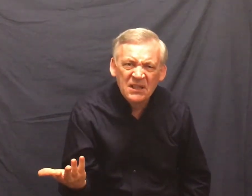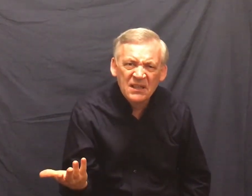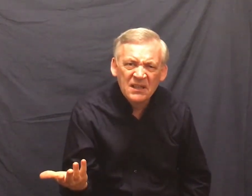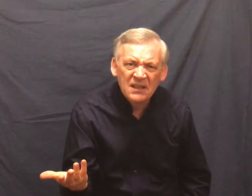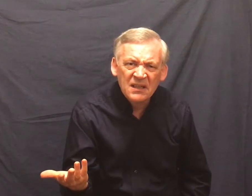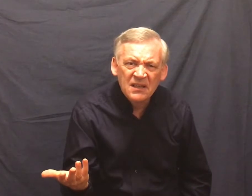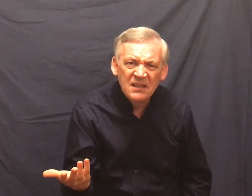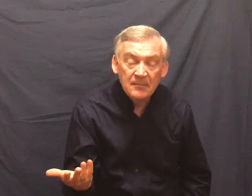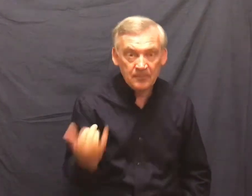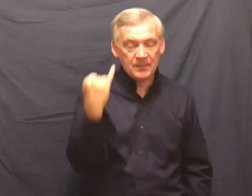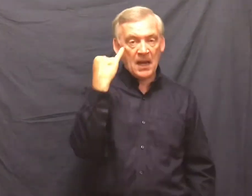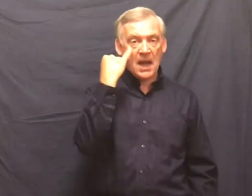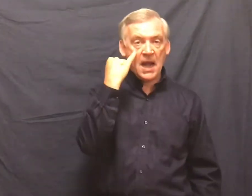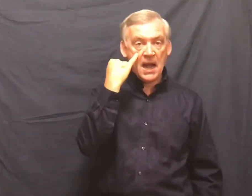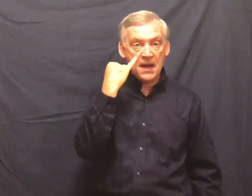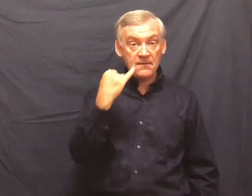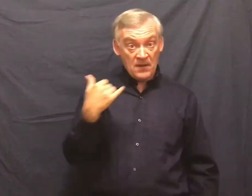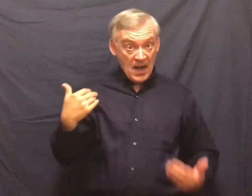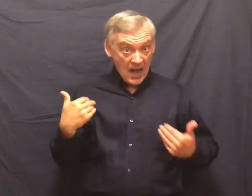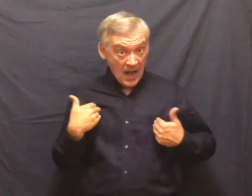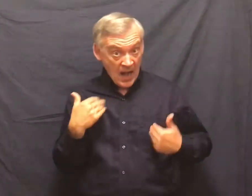And if there was any ketchup, why, he'd give it all to you."